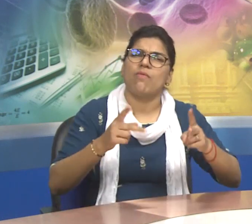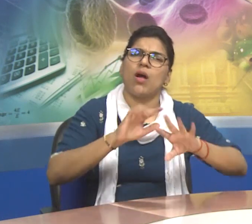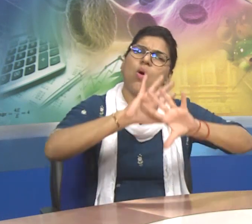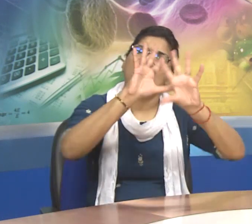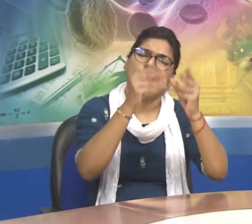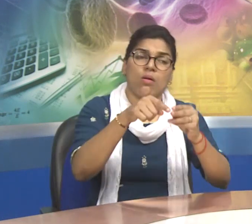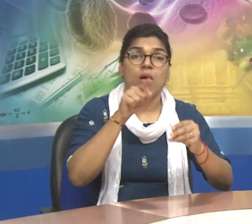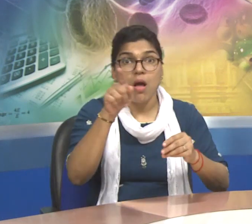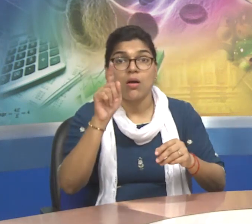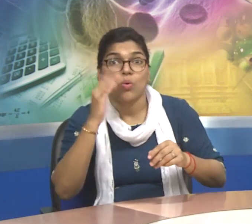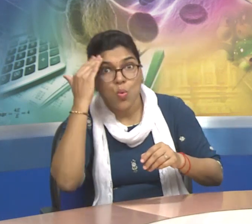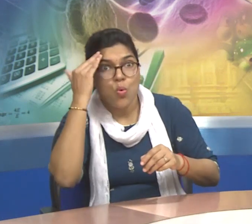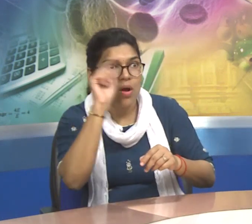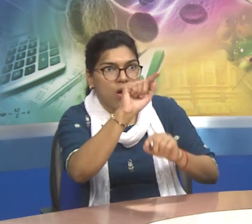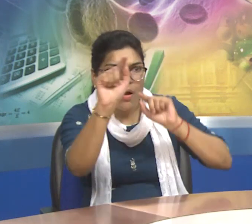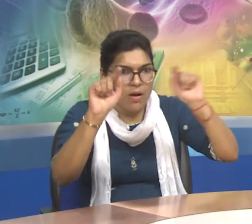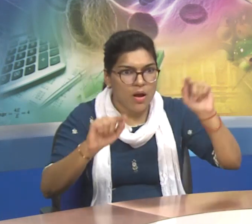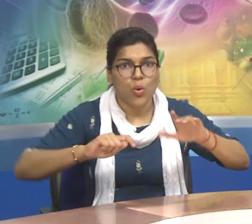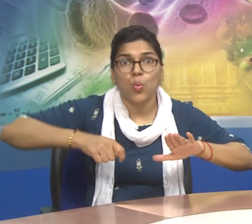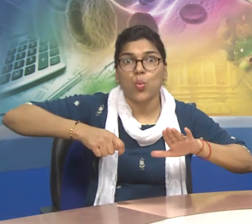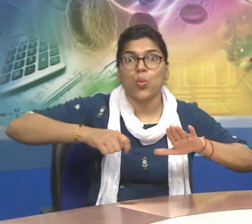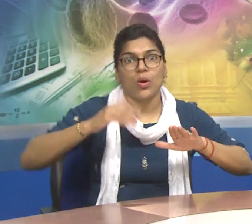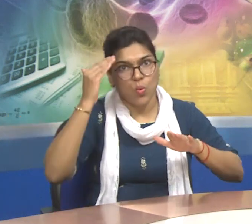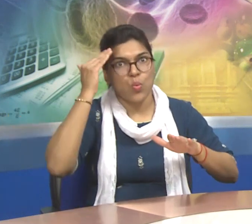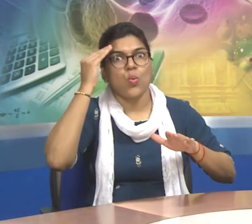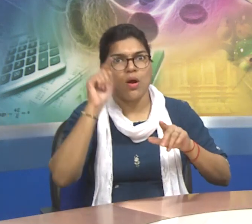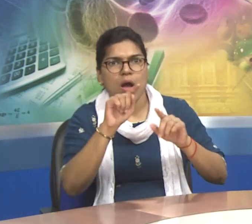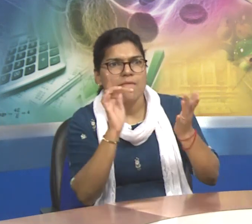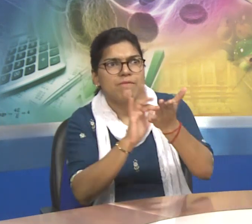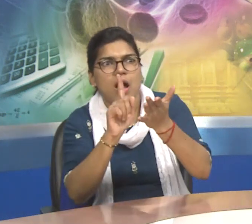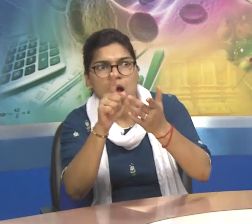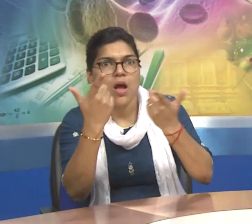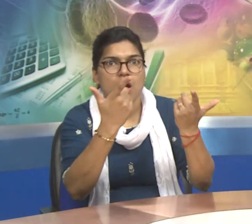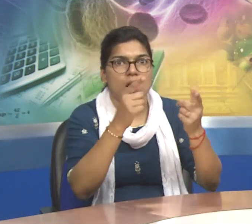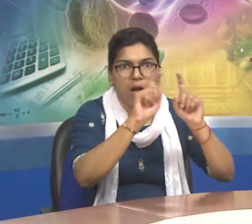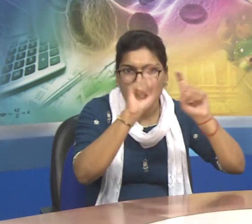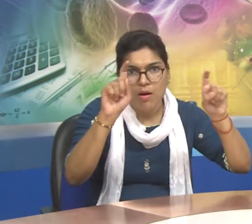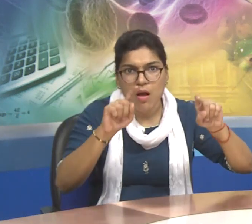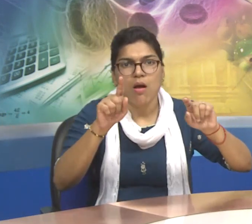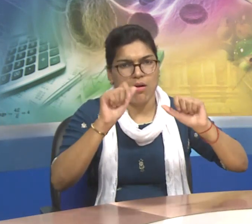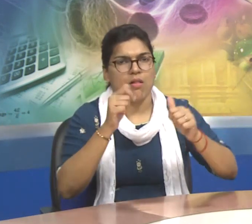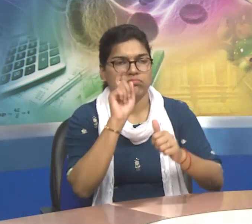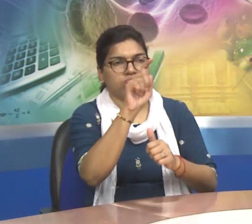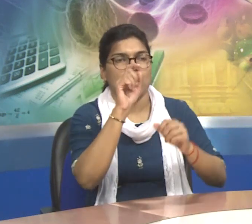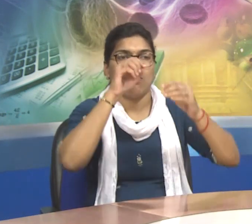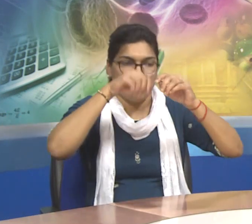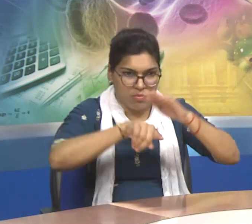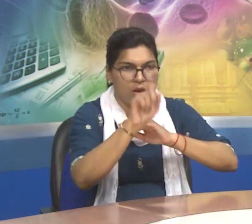It means that there is a search facility or tool which helps users in searching